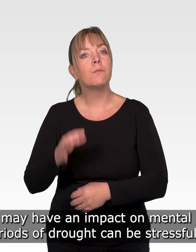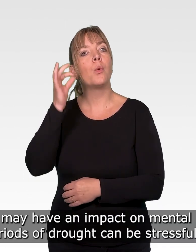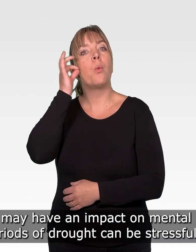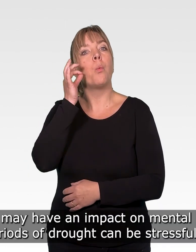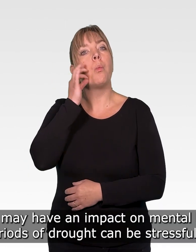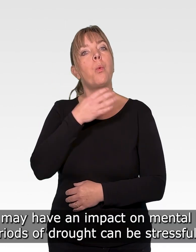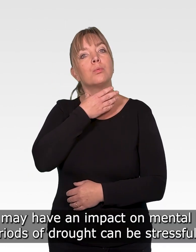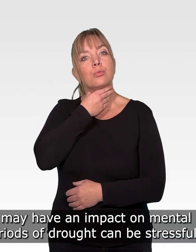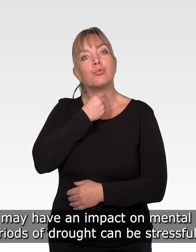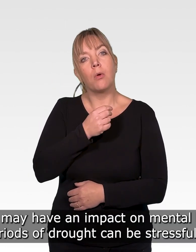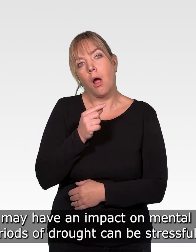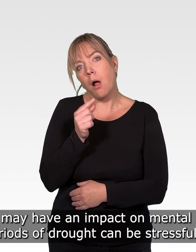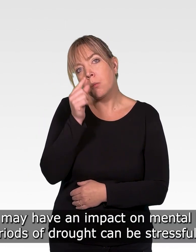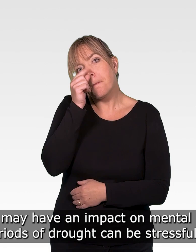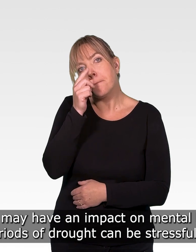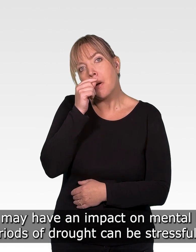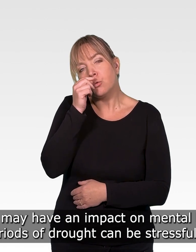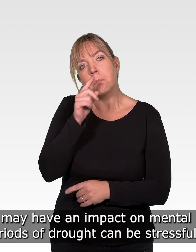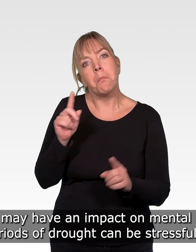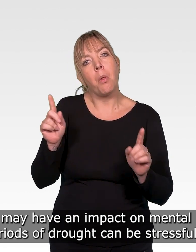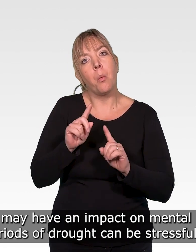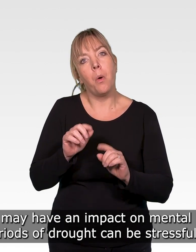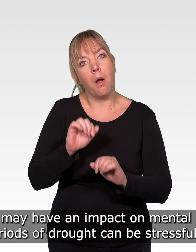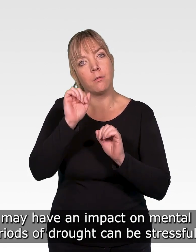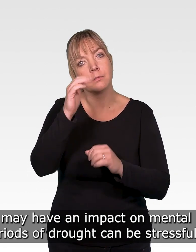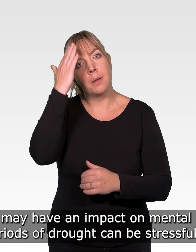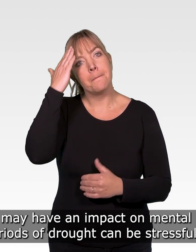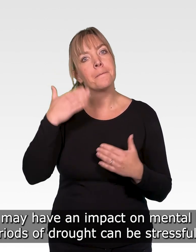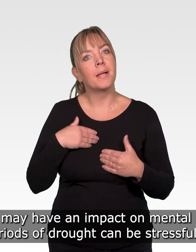Drought may have an impact on mental health.